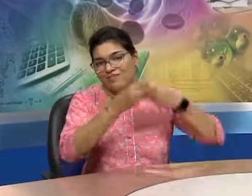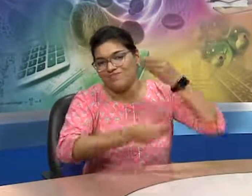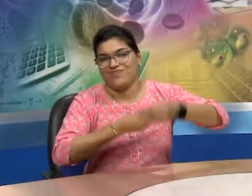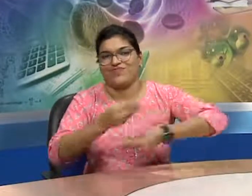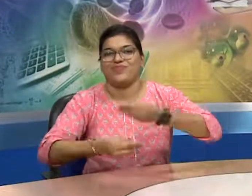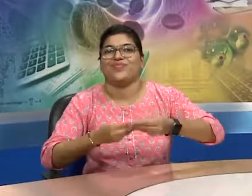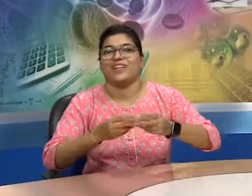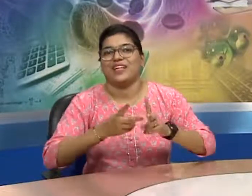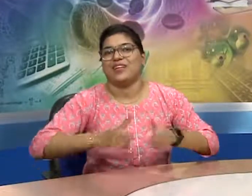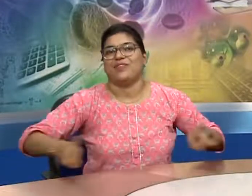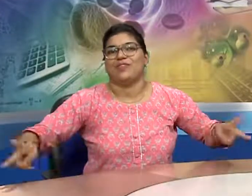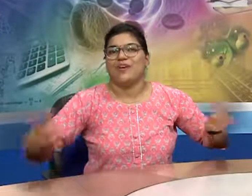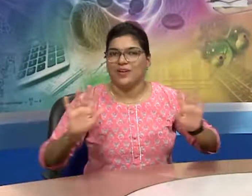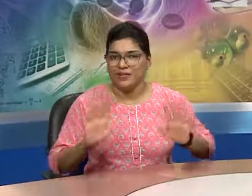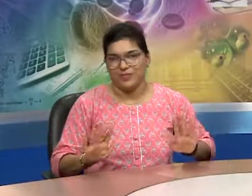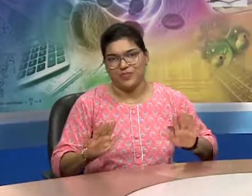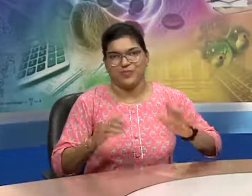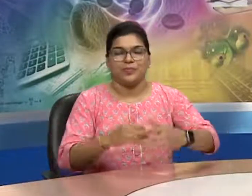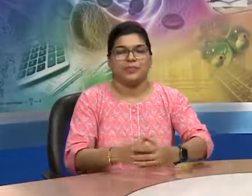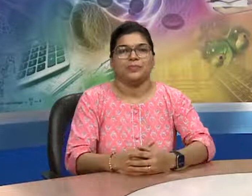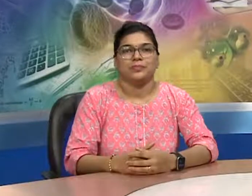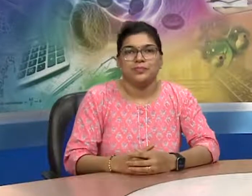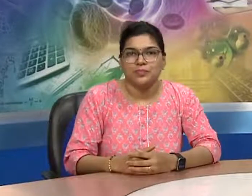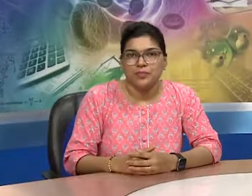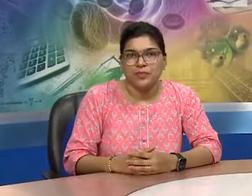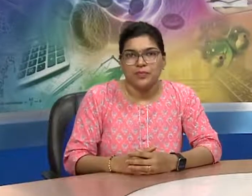that makes the species unique.